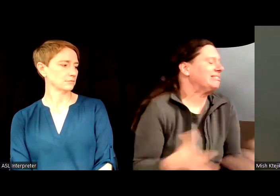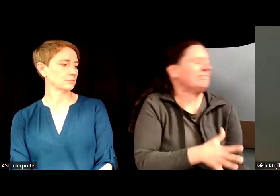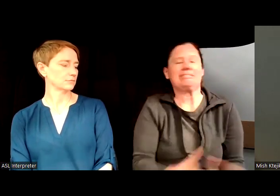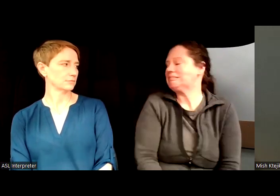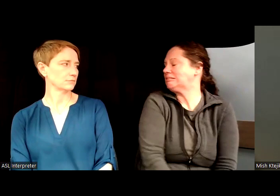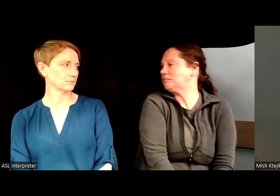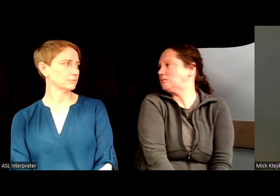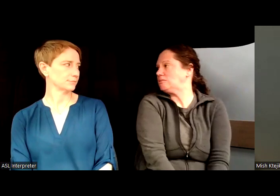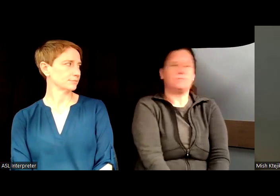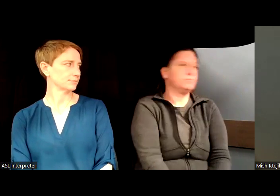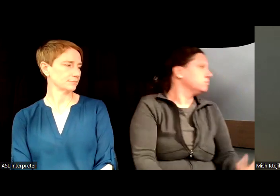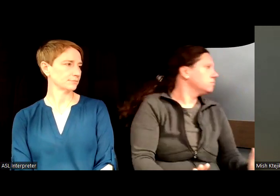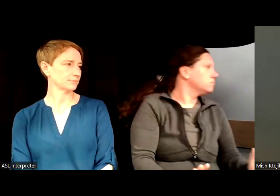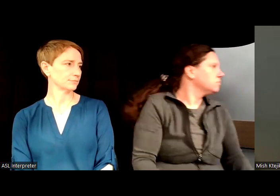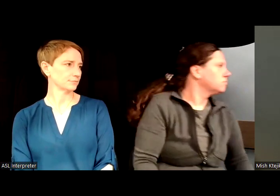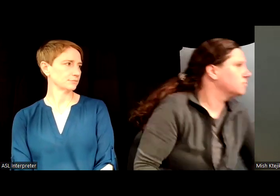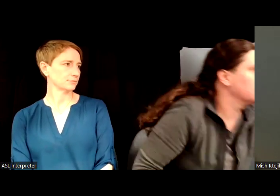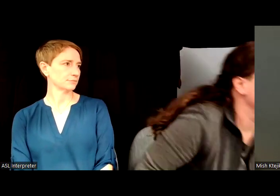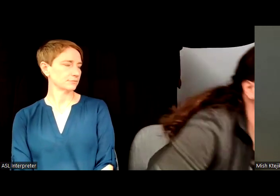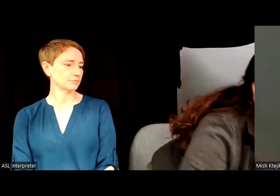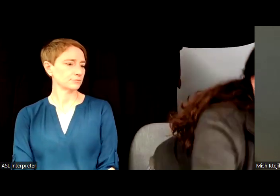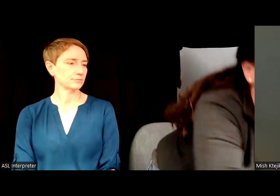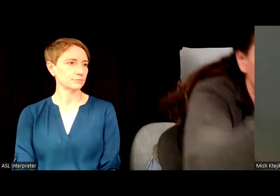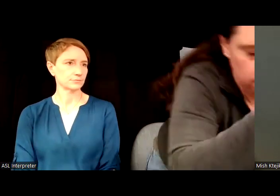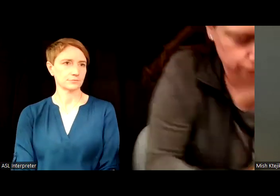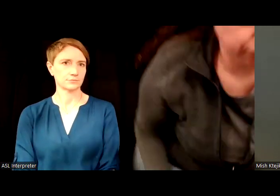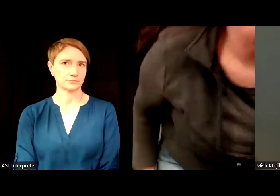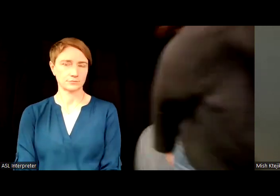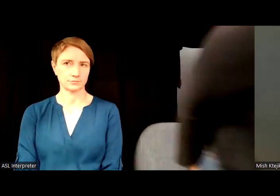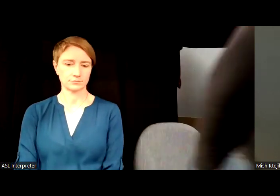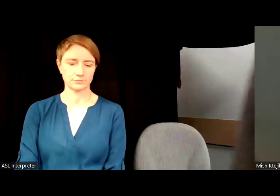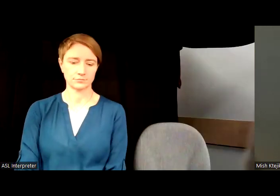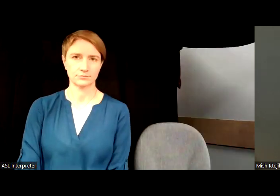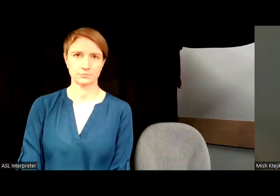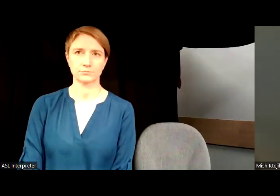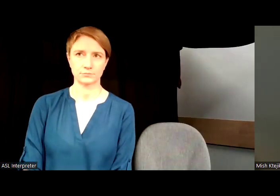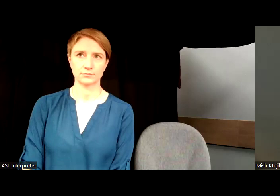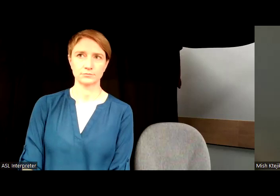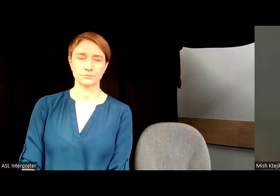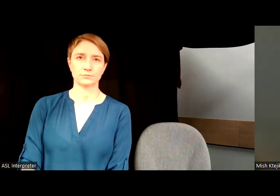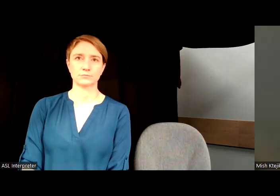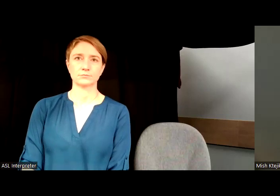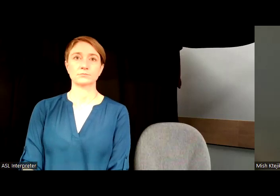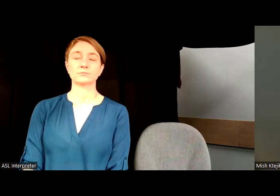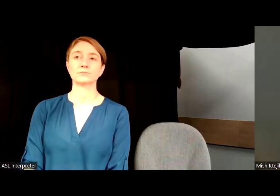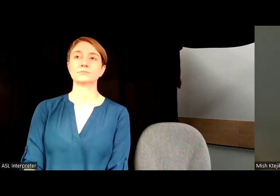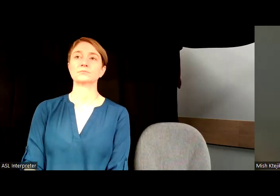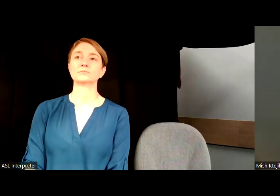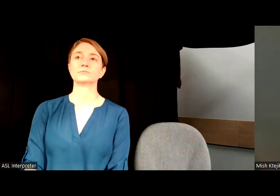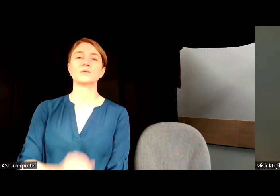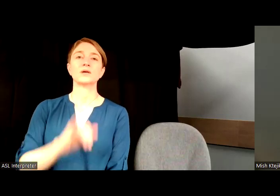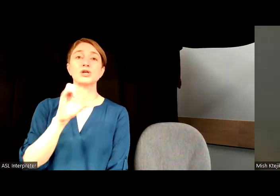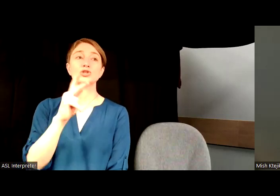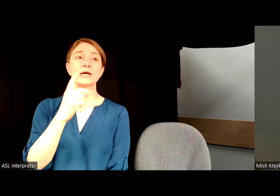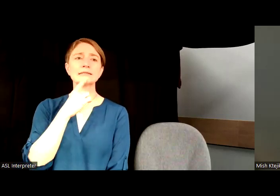time to meet the requirements so they can work in the state if we pull it to the very last minute. And this is Jack. Who was